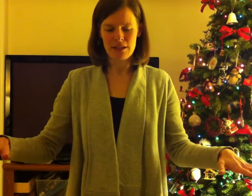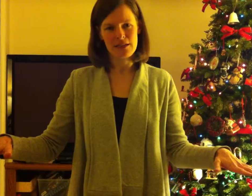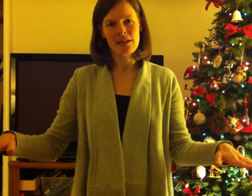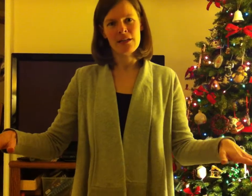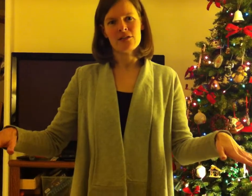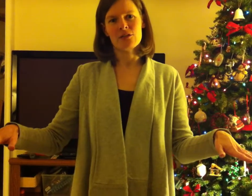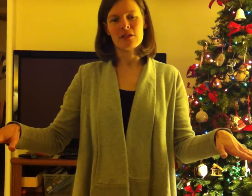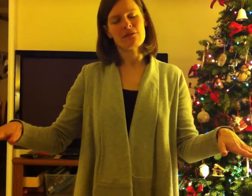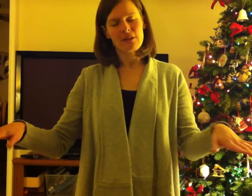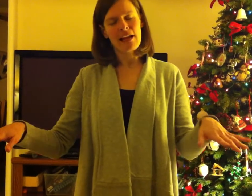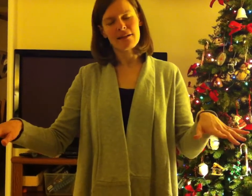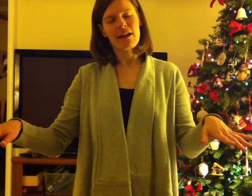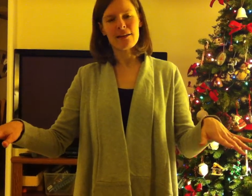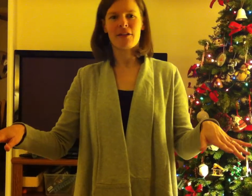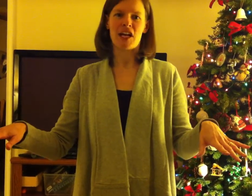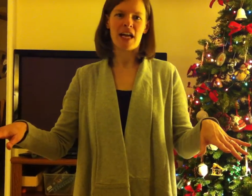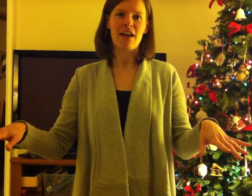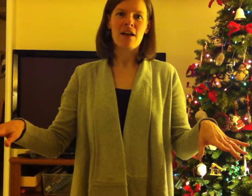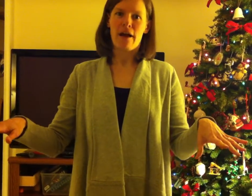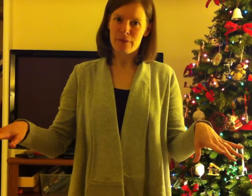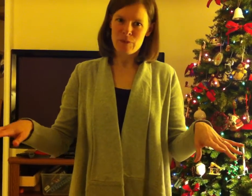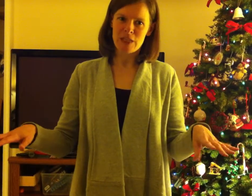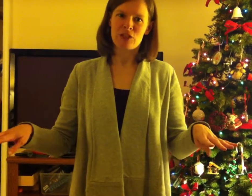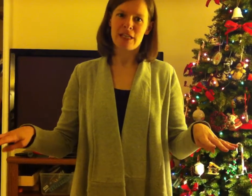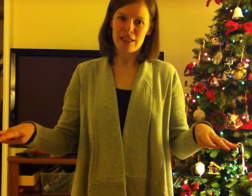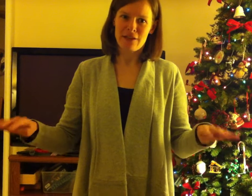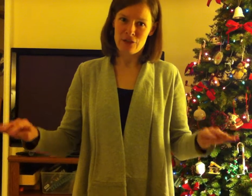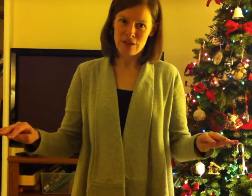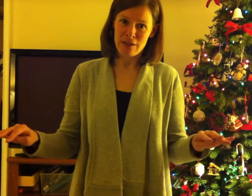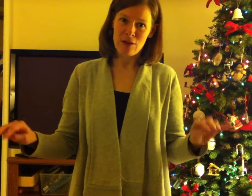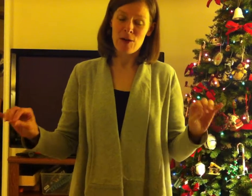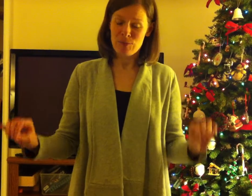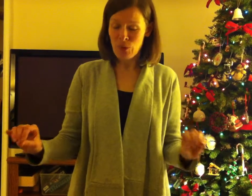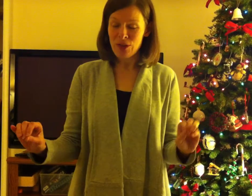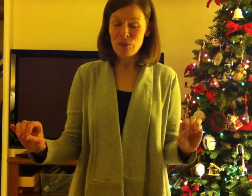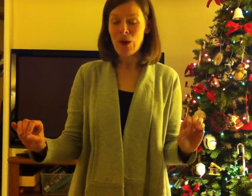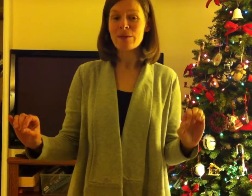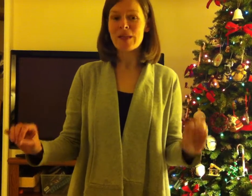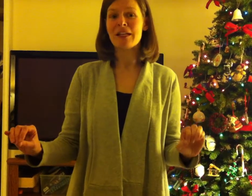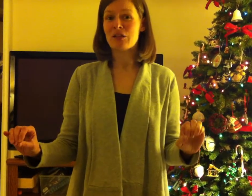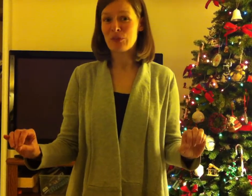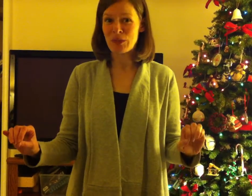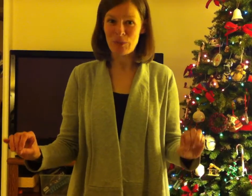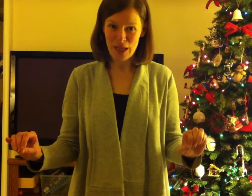plains. So just a flat kind of area. I always make sure the kids understand there is more than one meaning to the word